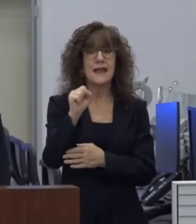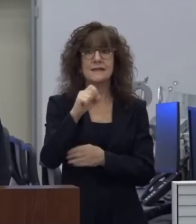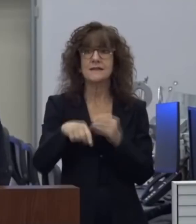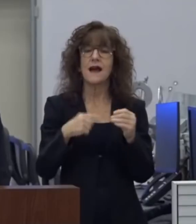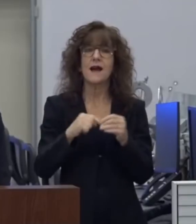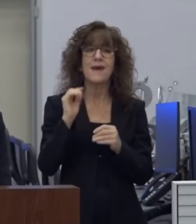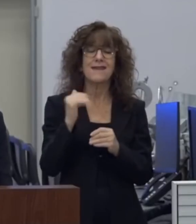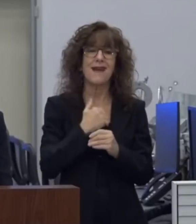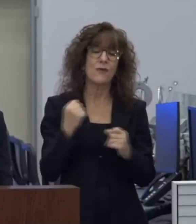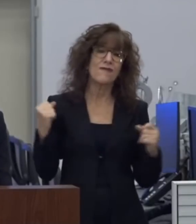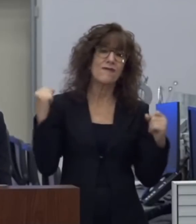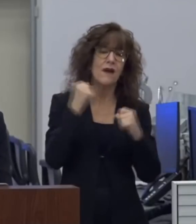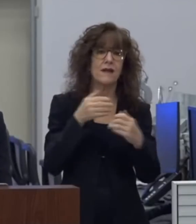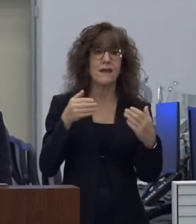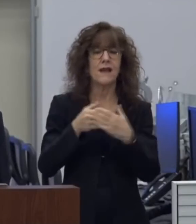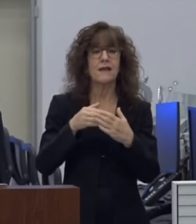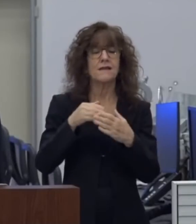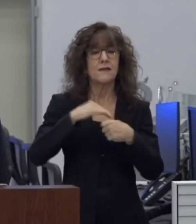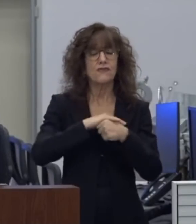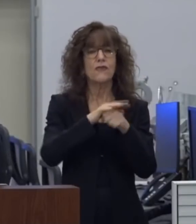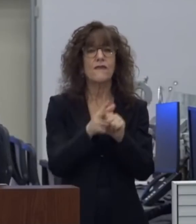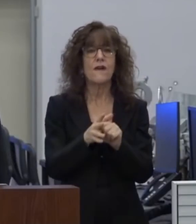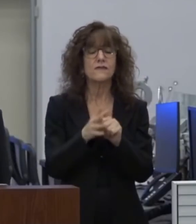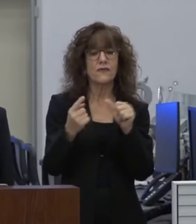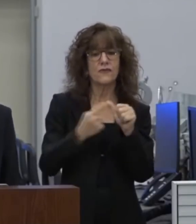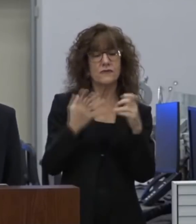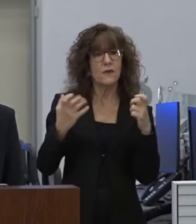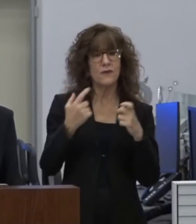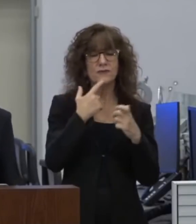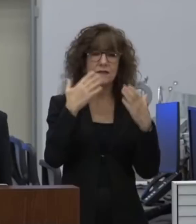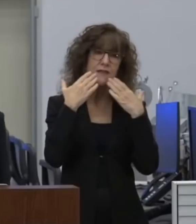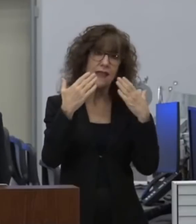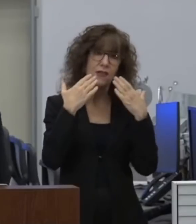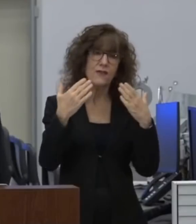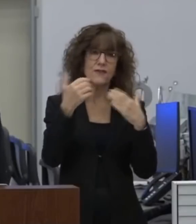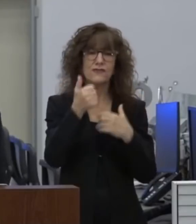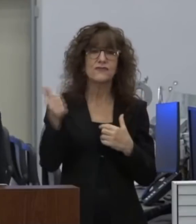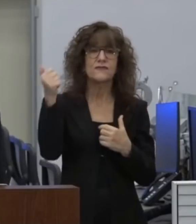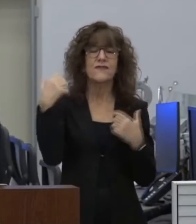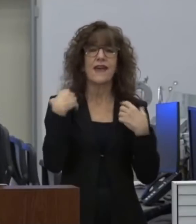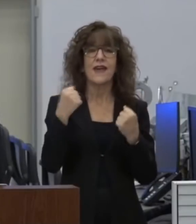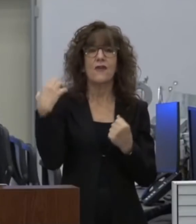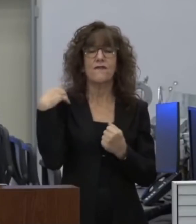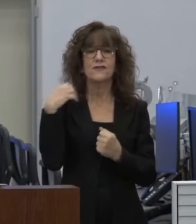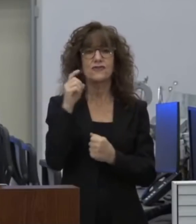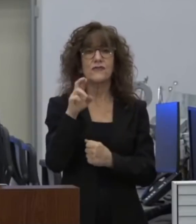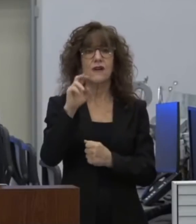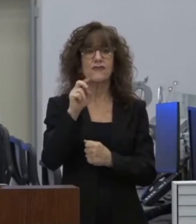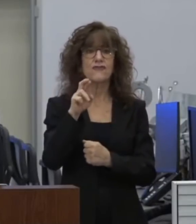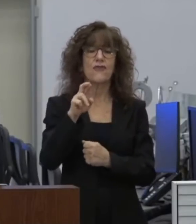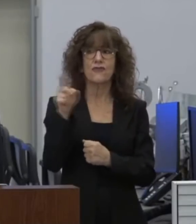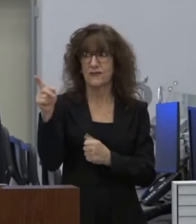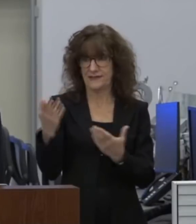our fight against the coronavirus. I'd like to first begin by thanking our Chief Health Officer, Dr. Carter, who is joining